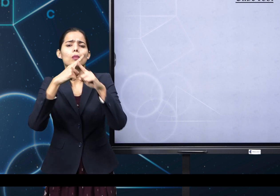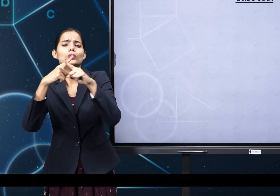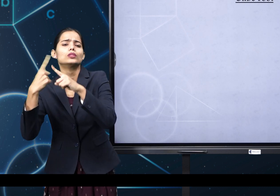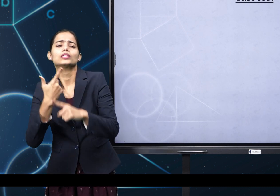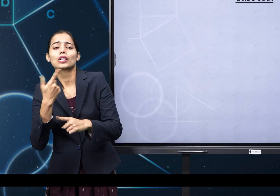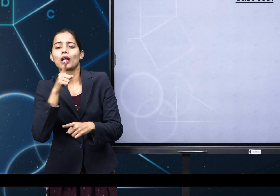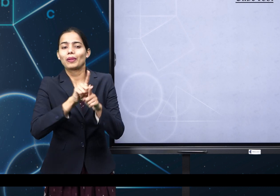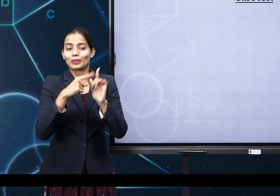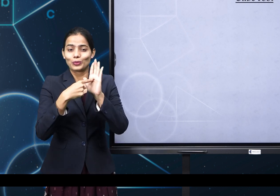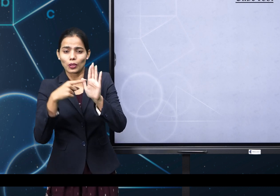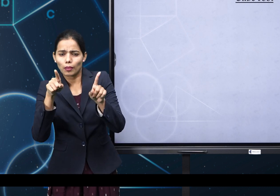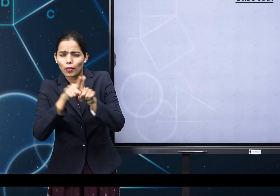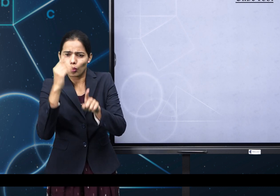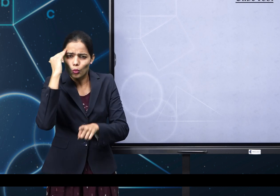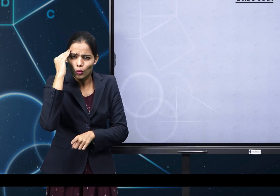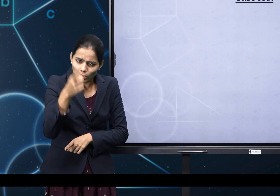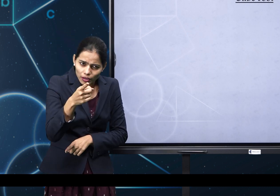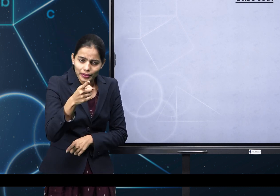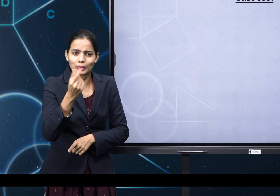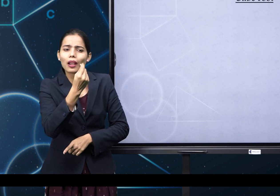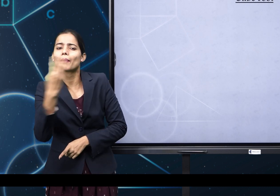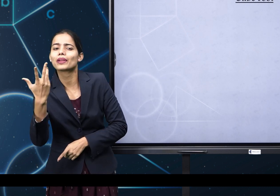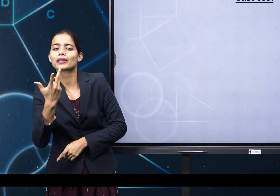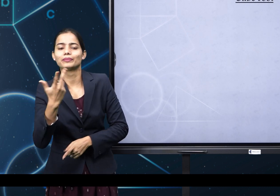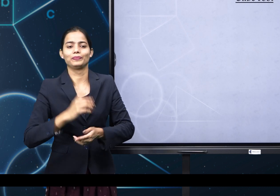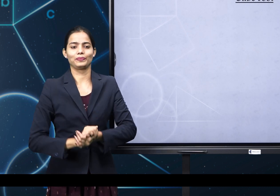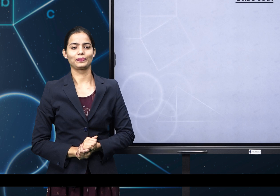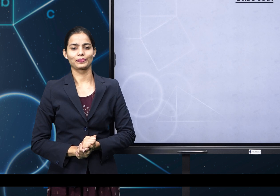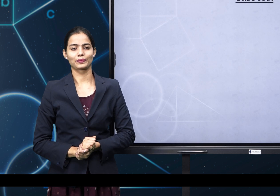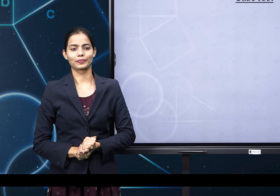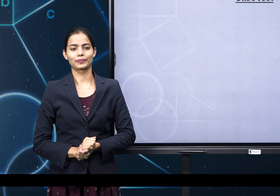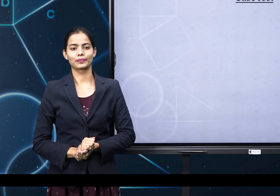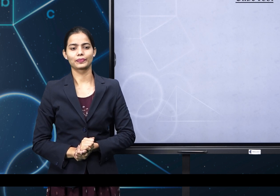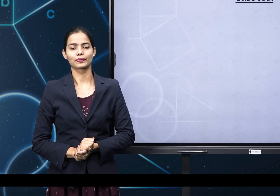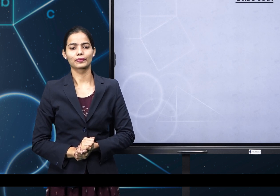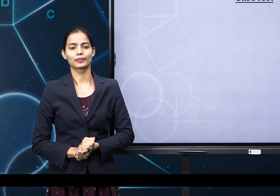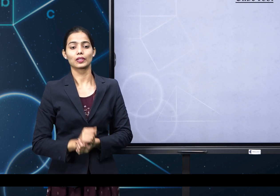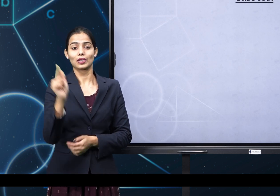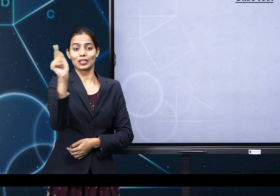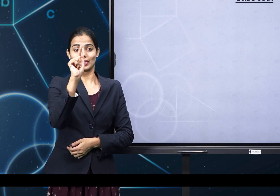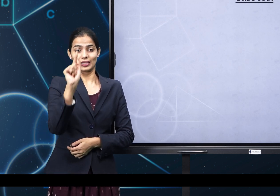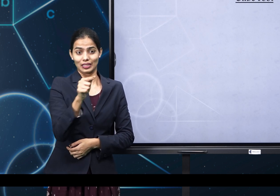Whenever a number x is multiplied 3 times, then the resultant number is known as the cube of that